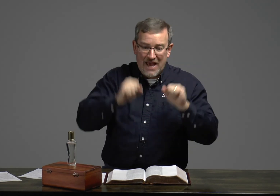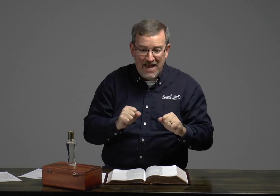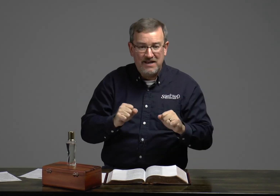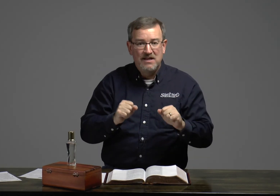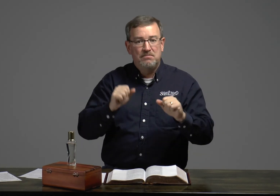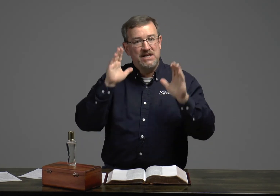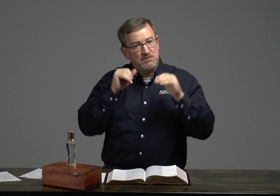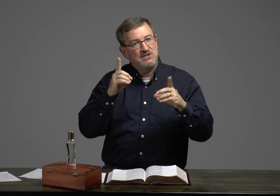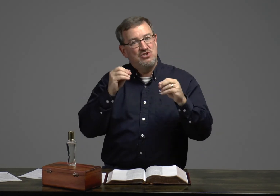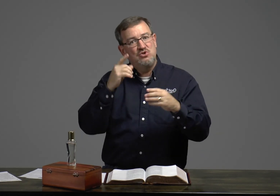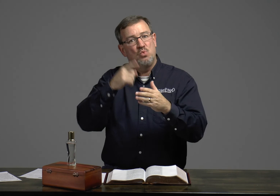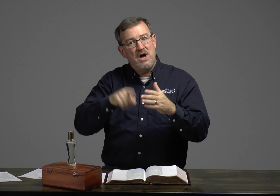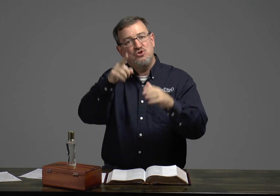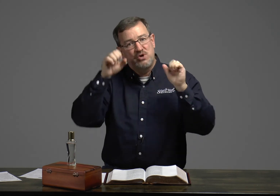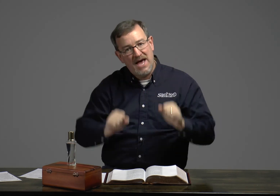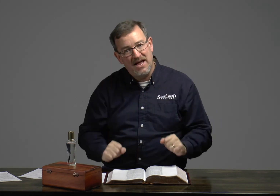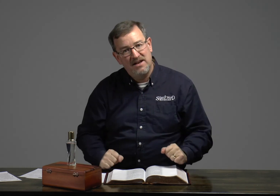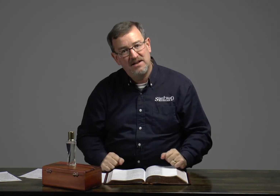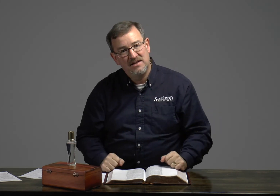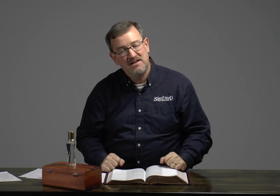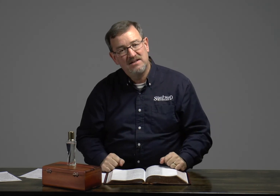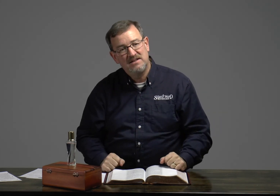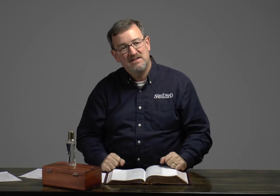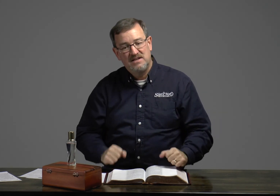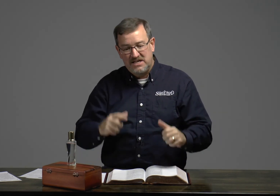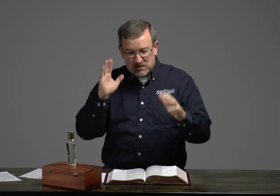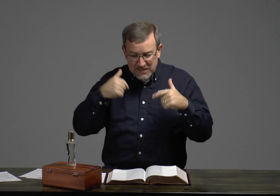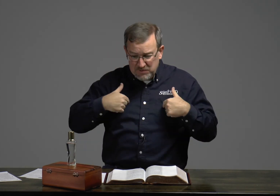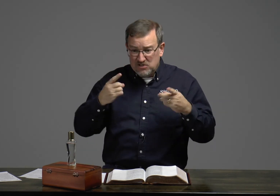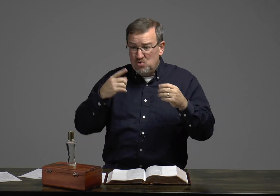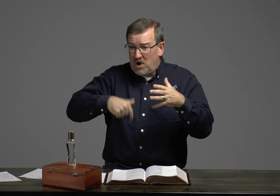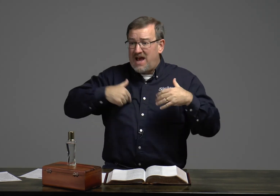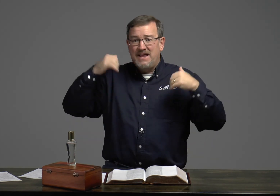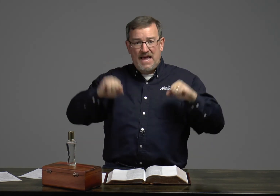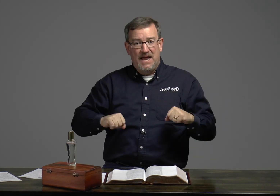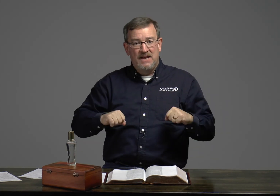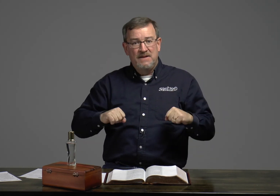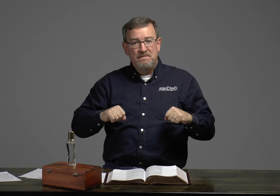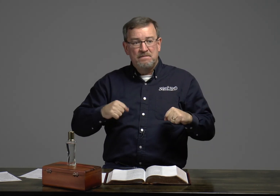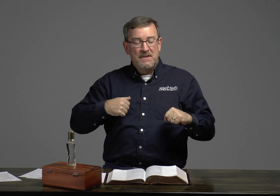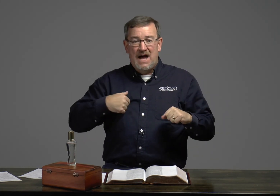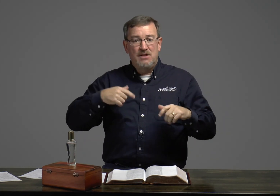can, but he expects you to do what you can. He expects me to do what I can.